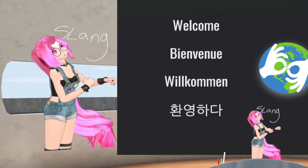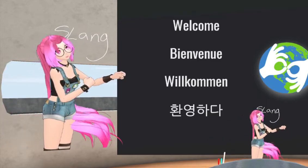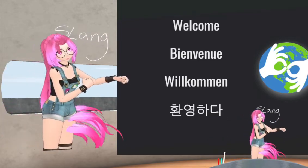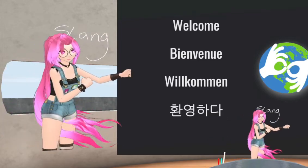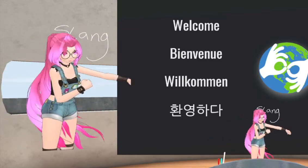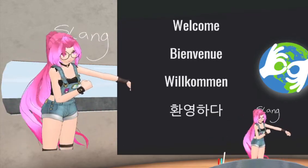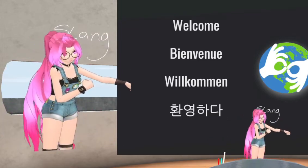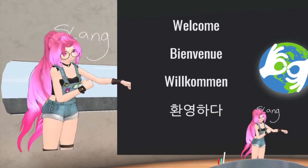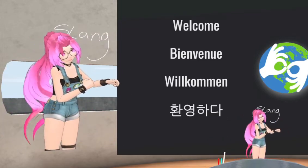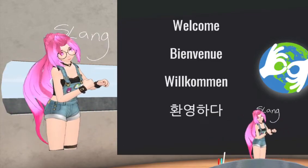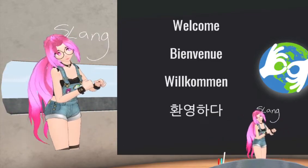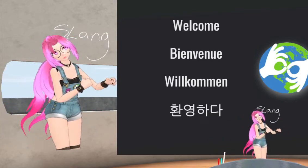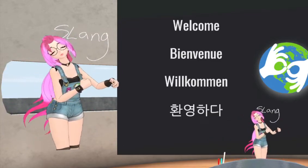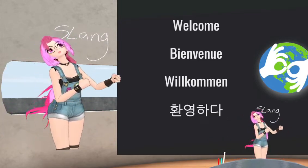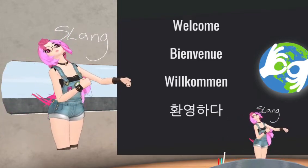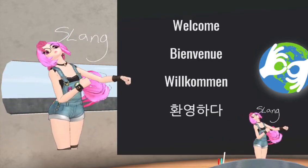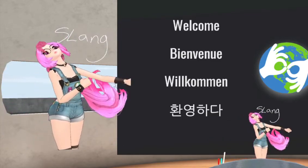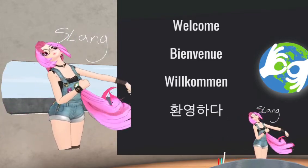take a guess, Dreadnought?